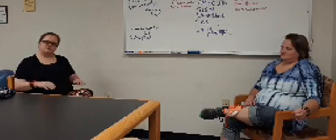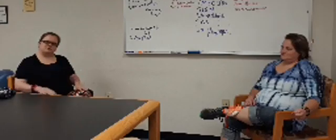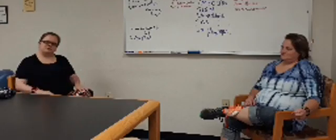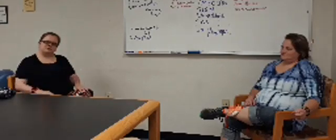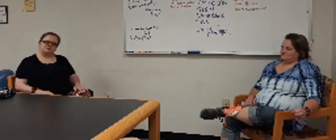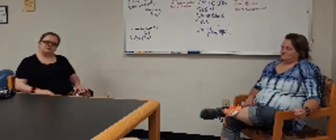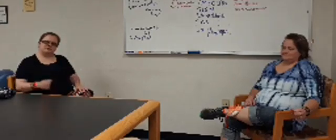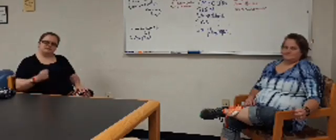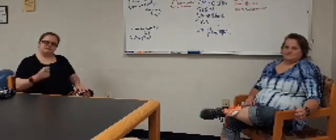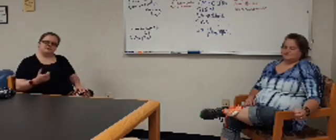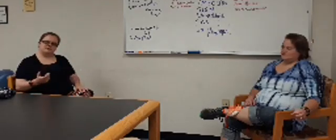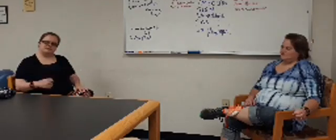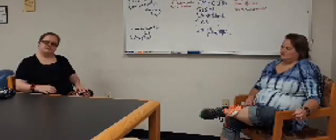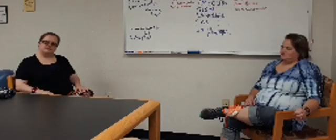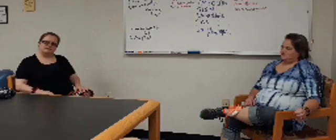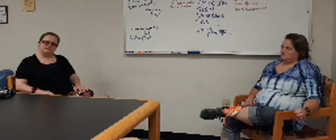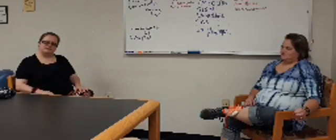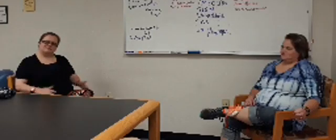understand and I'm trying to